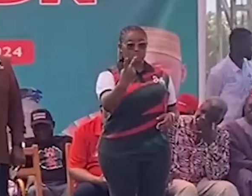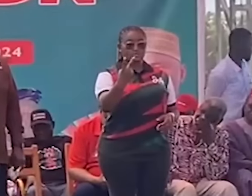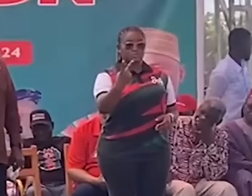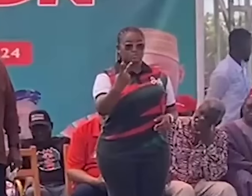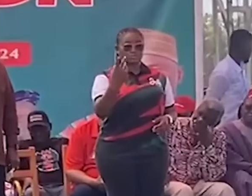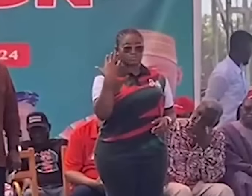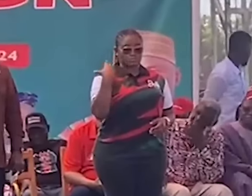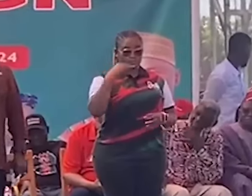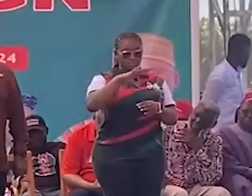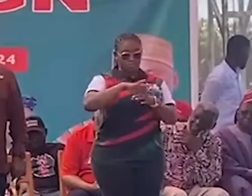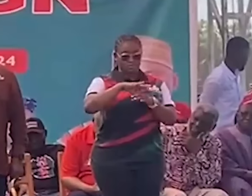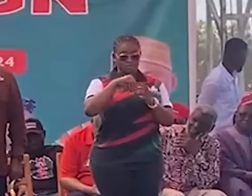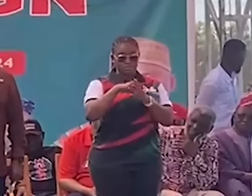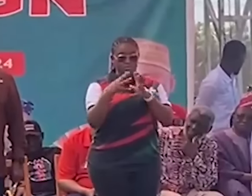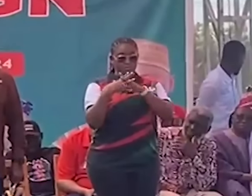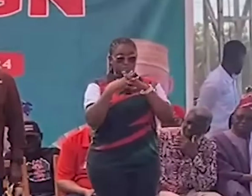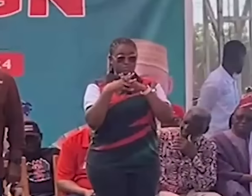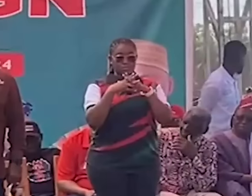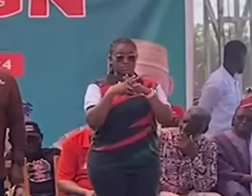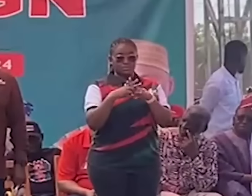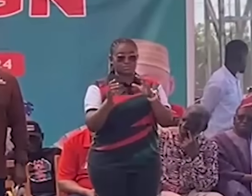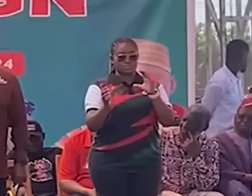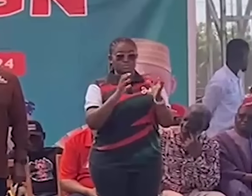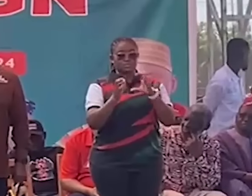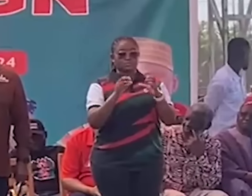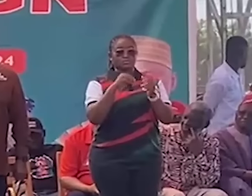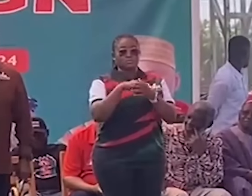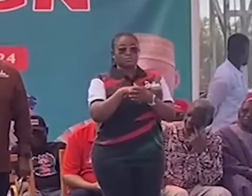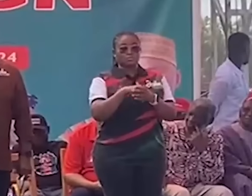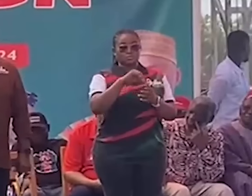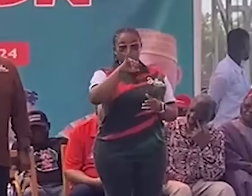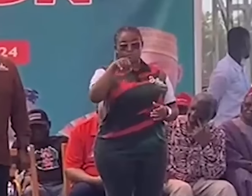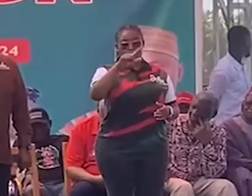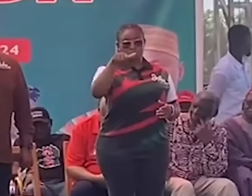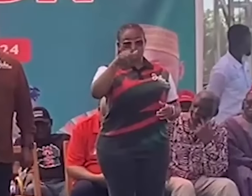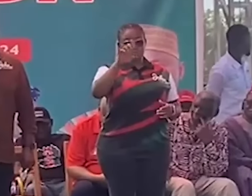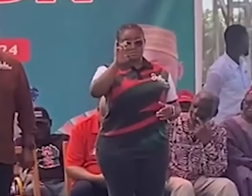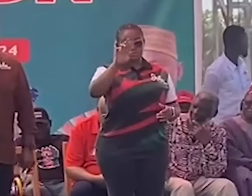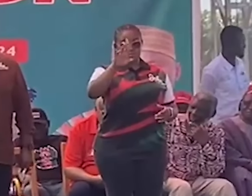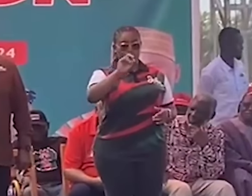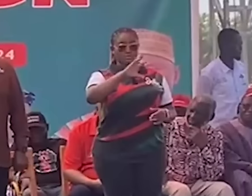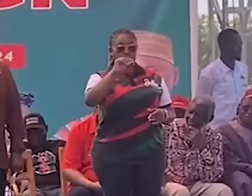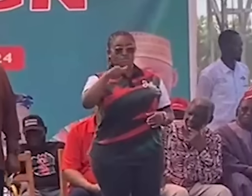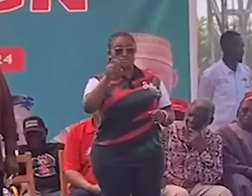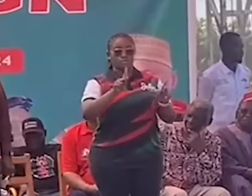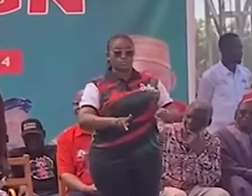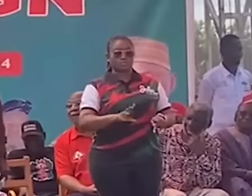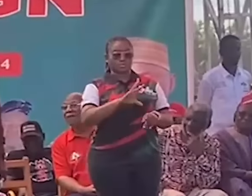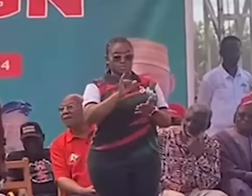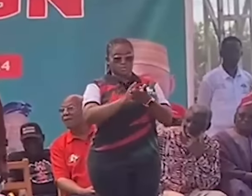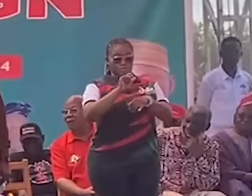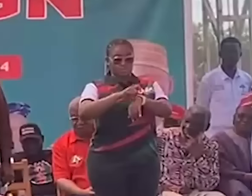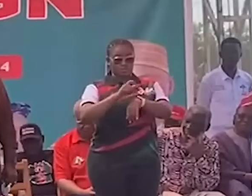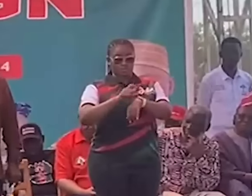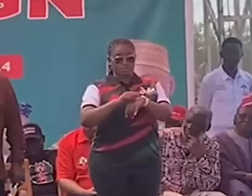1992, there was an election in America. It was between Bill Clinton and George Bush Sr. At that time,